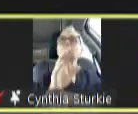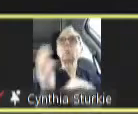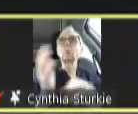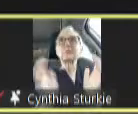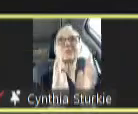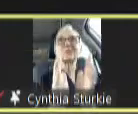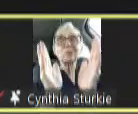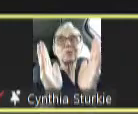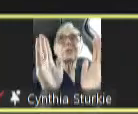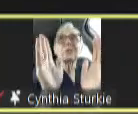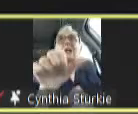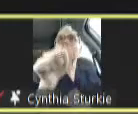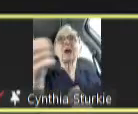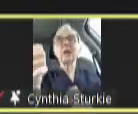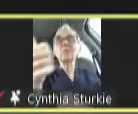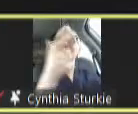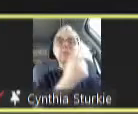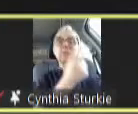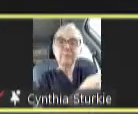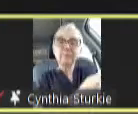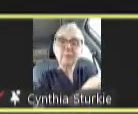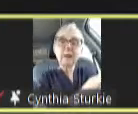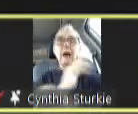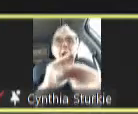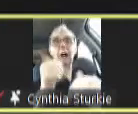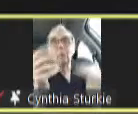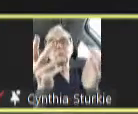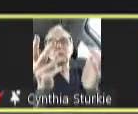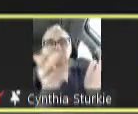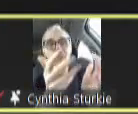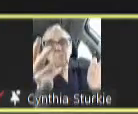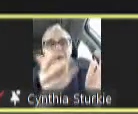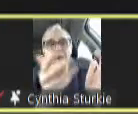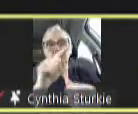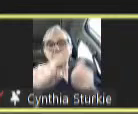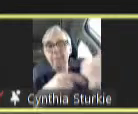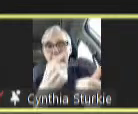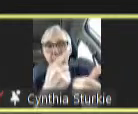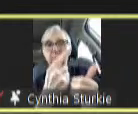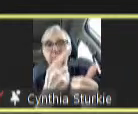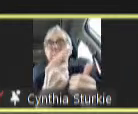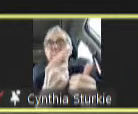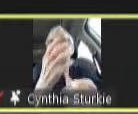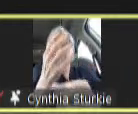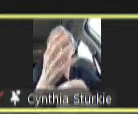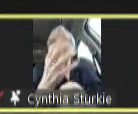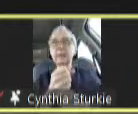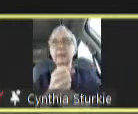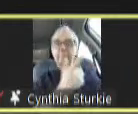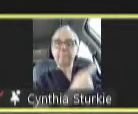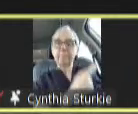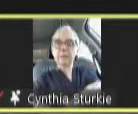well as showing how people can talk to their loved ones about getting vaccinated. Next slide.